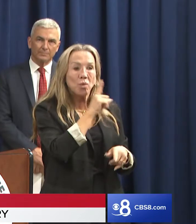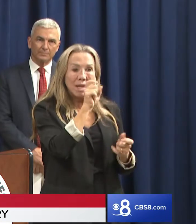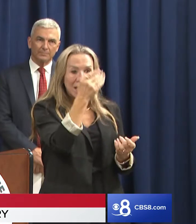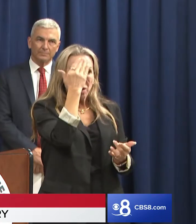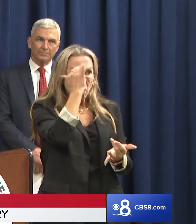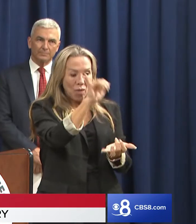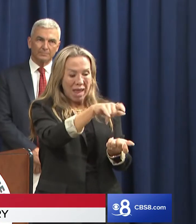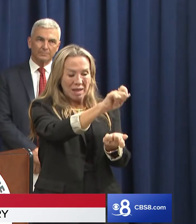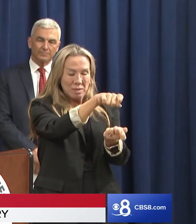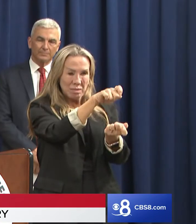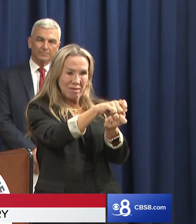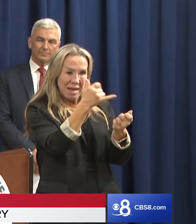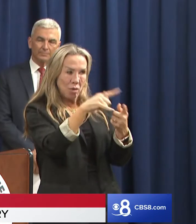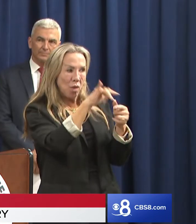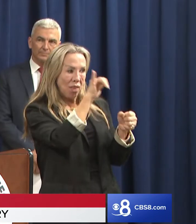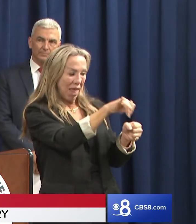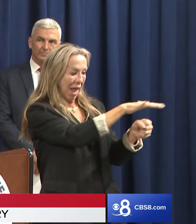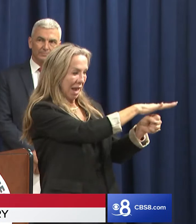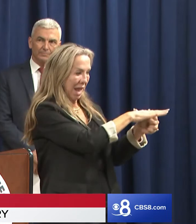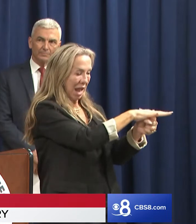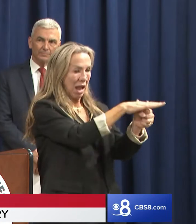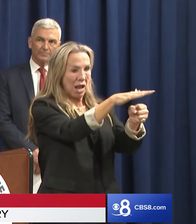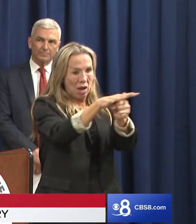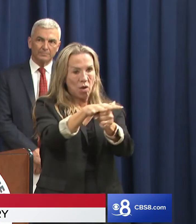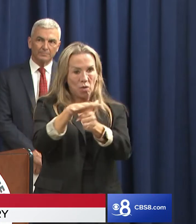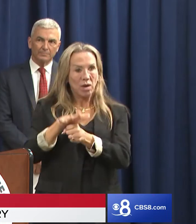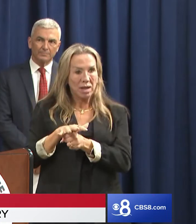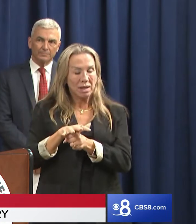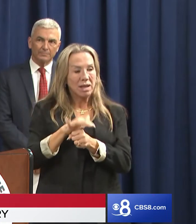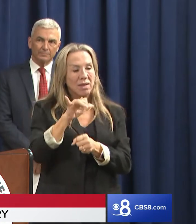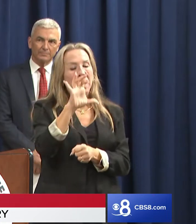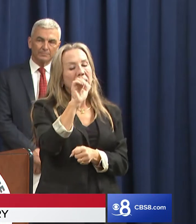the service areas that Cal-Am is